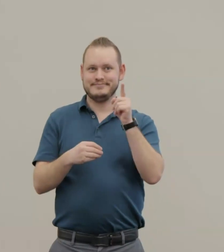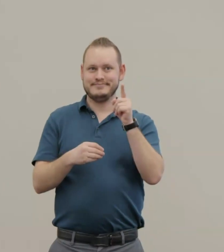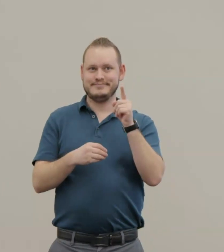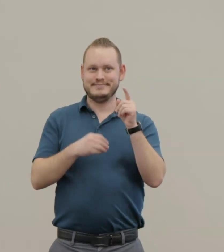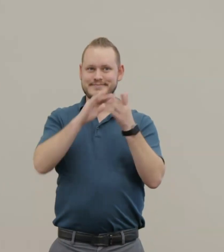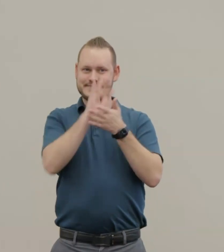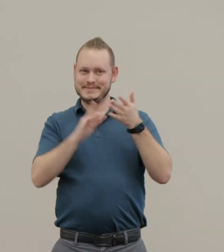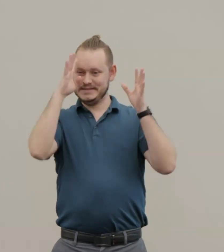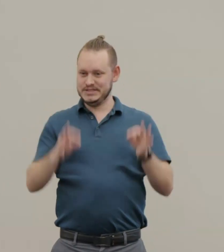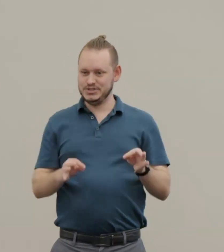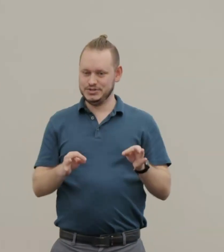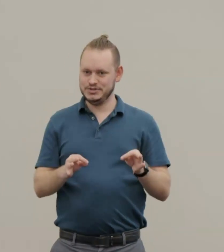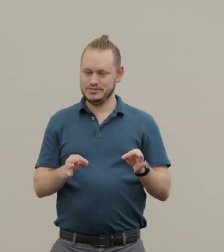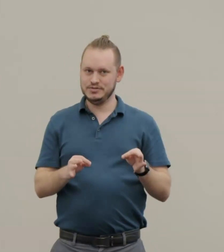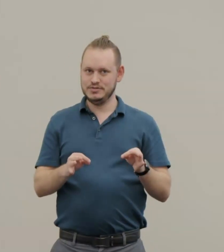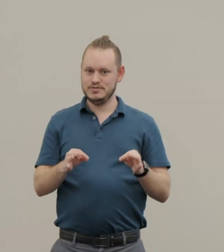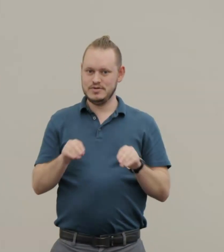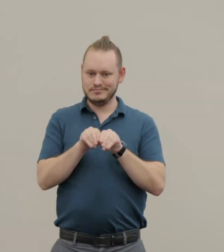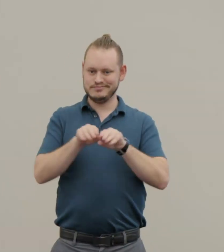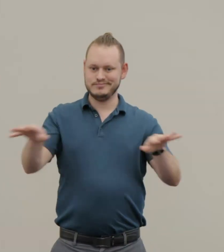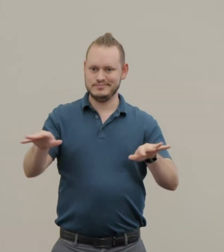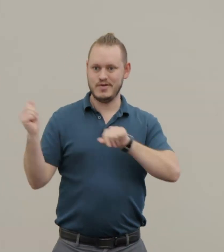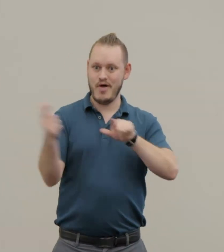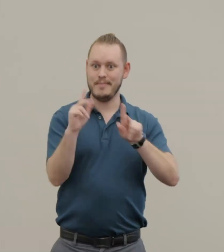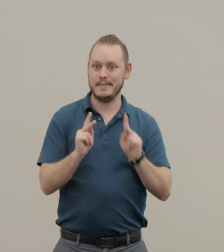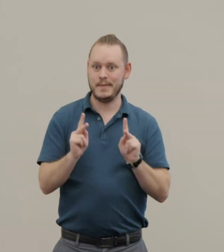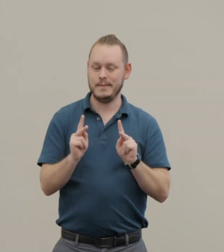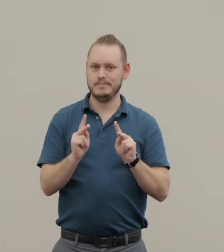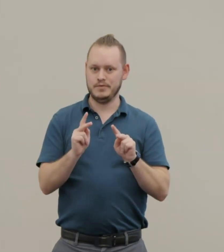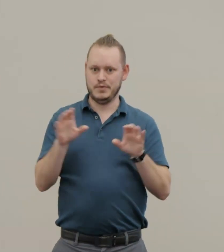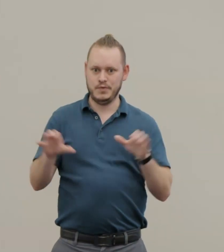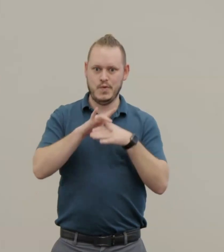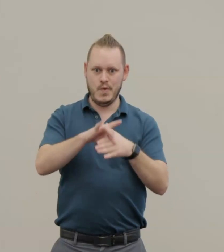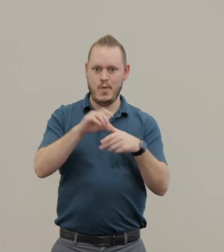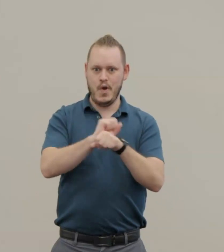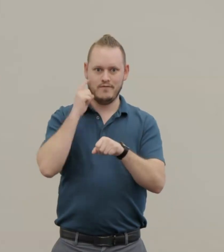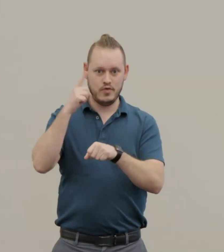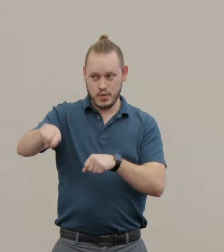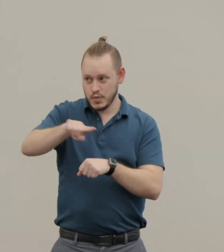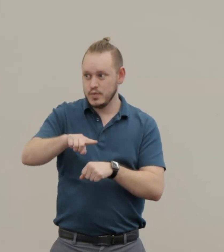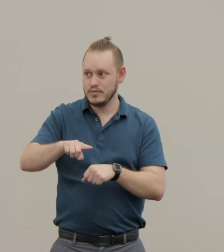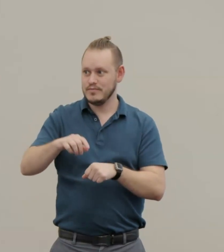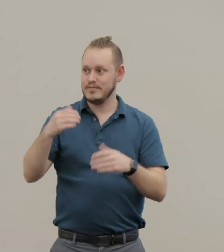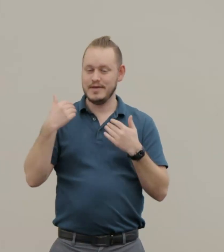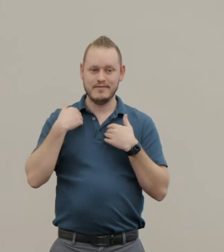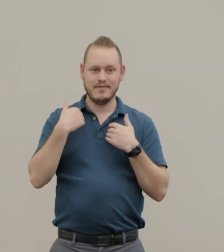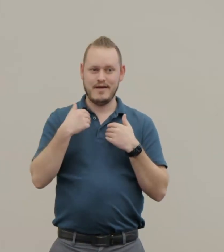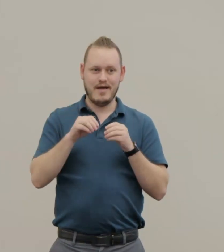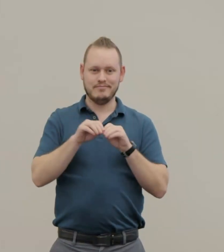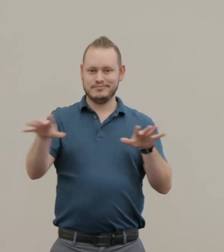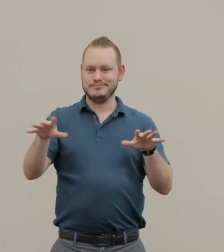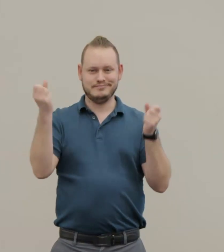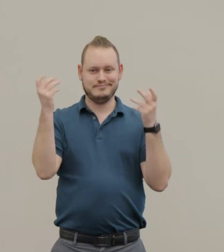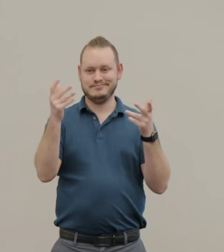right? You can distribute this to all the people who do content work for you. Even if you have a distributed network of content